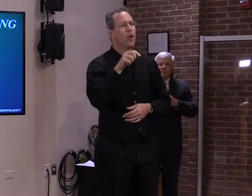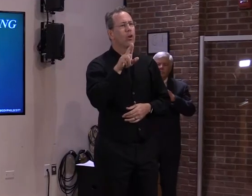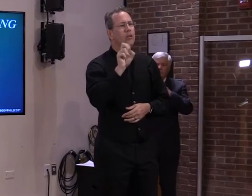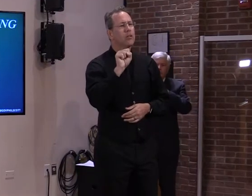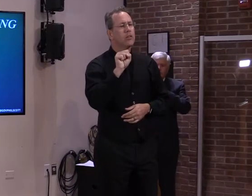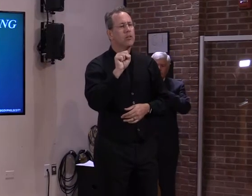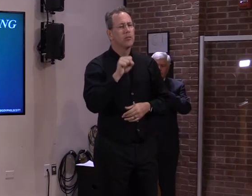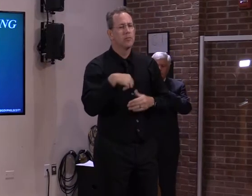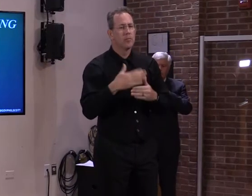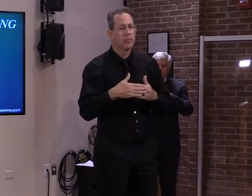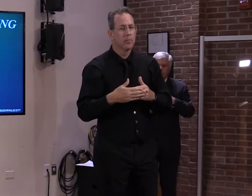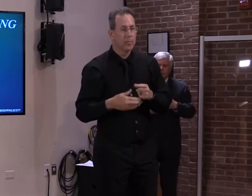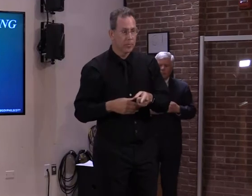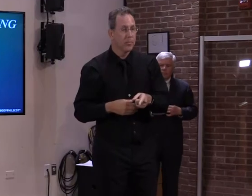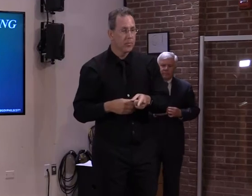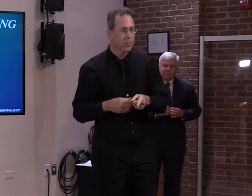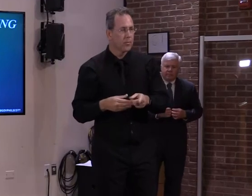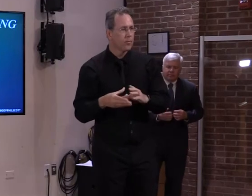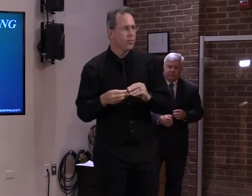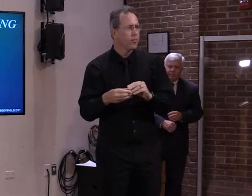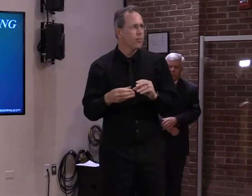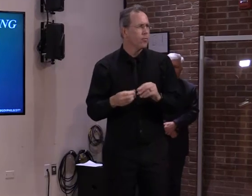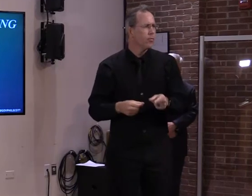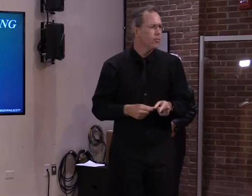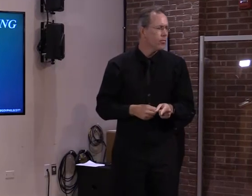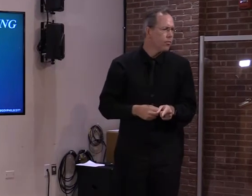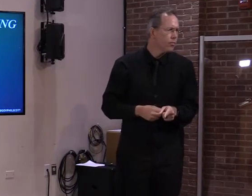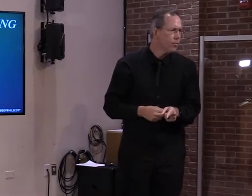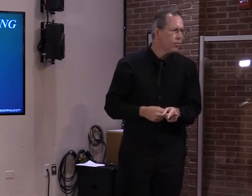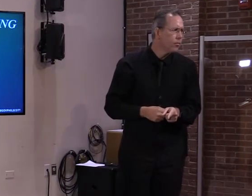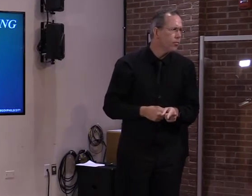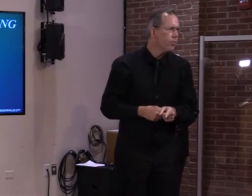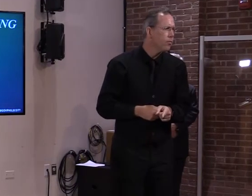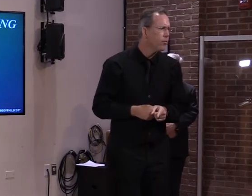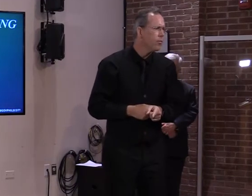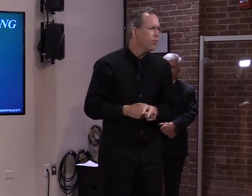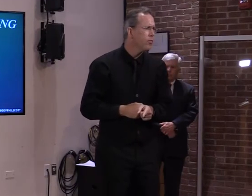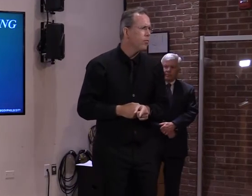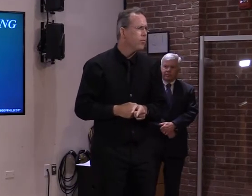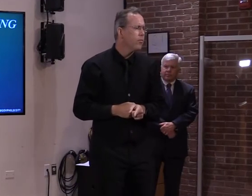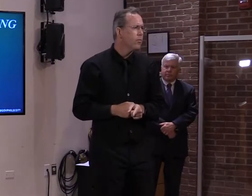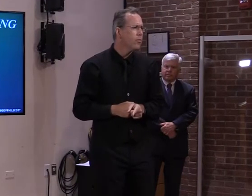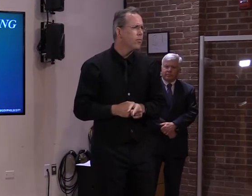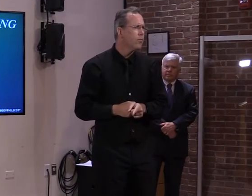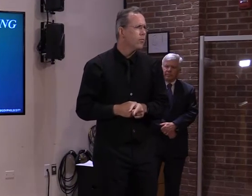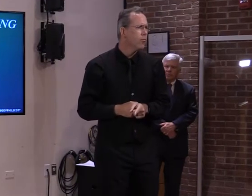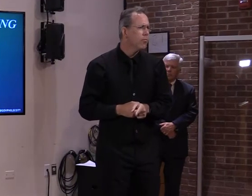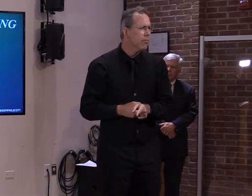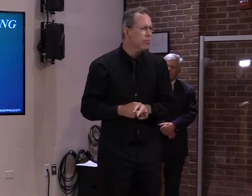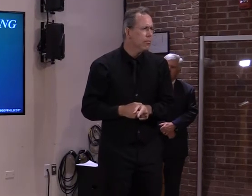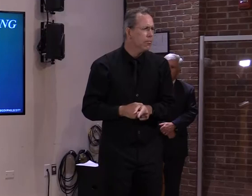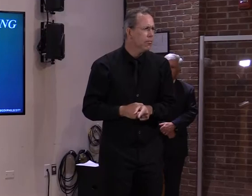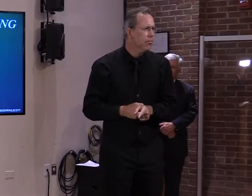Yes, Governor, what are your thoughts on making inmate phone calls free, something that Connecticut has just done?